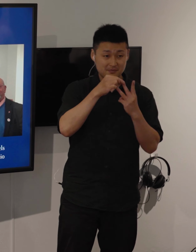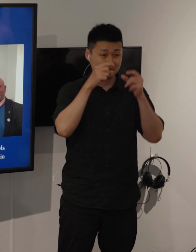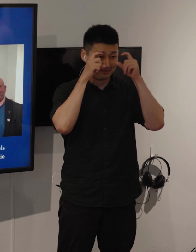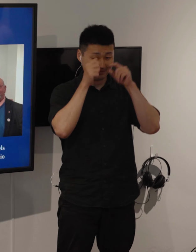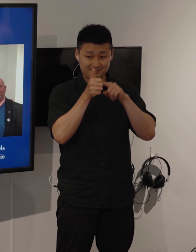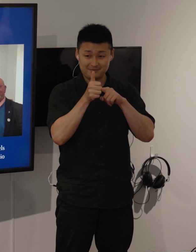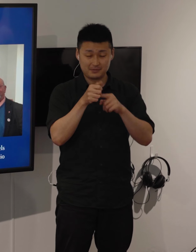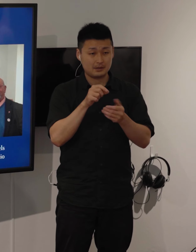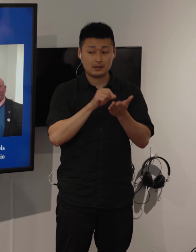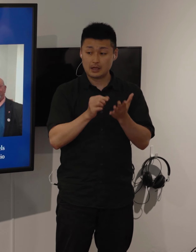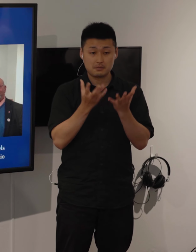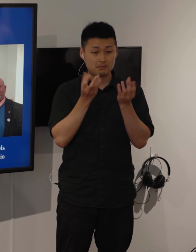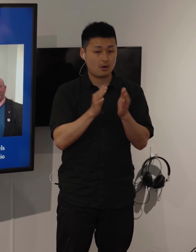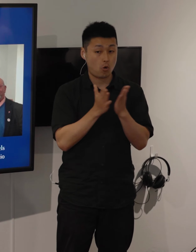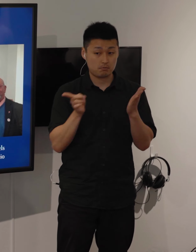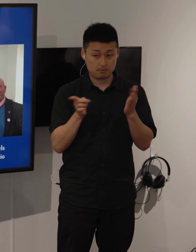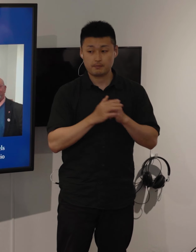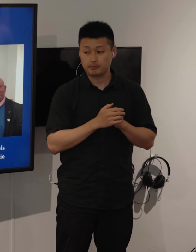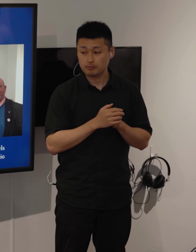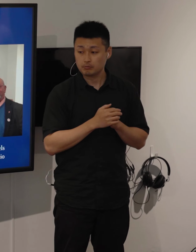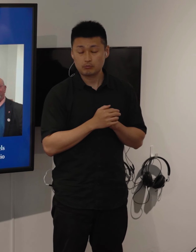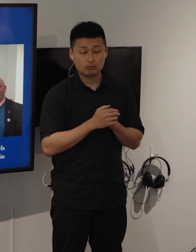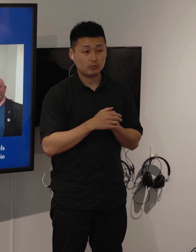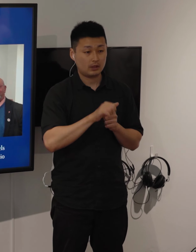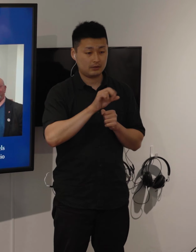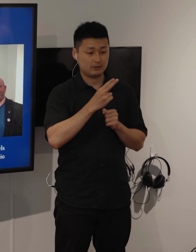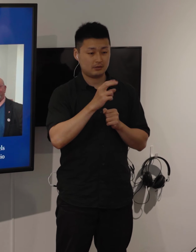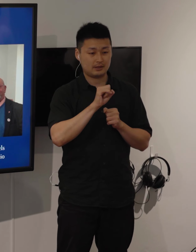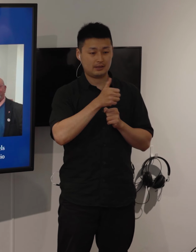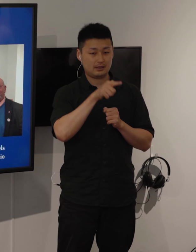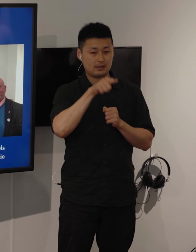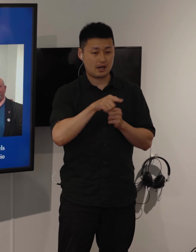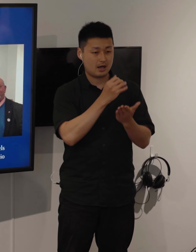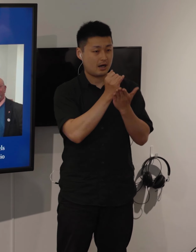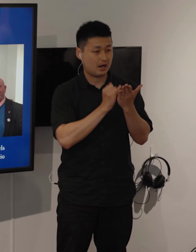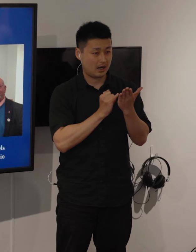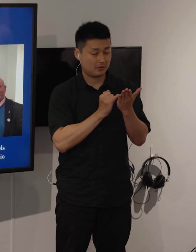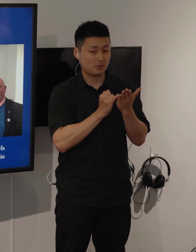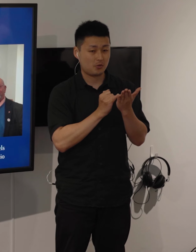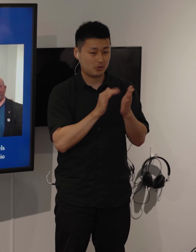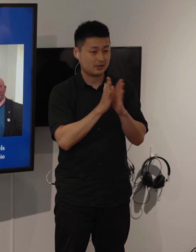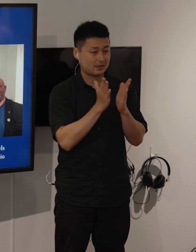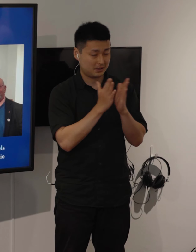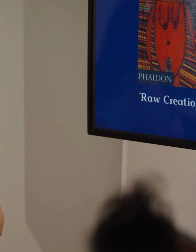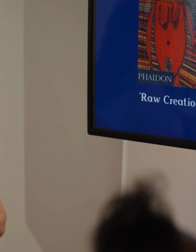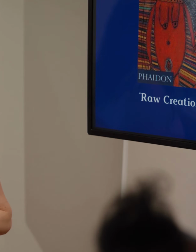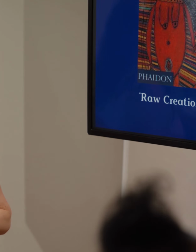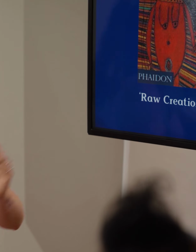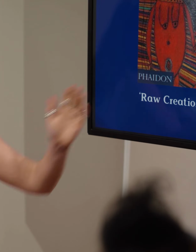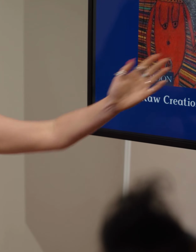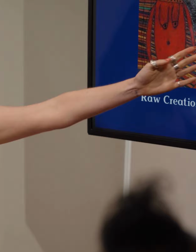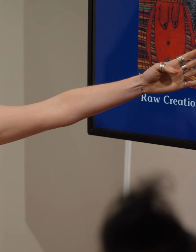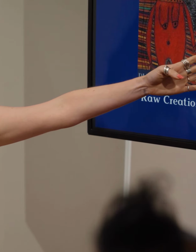an outsider art magazine that's published around the world that showcases this kind of art in its many forms.